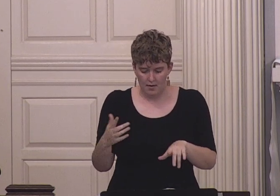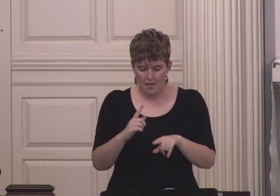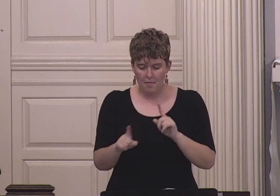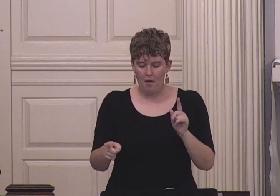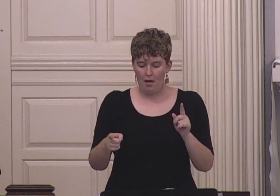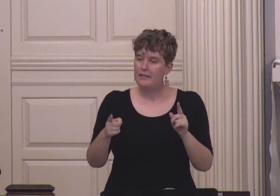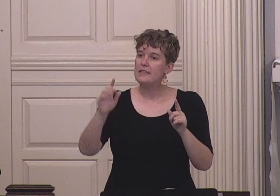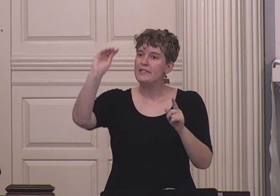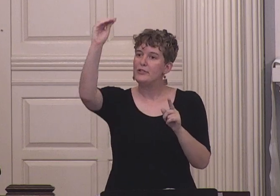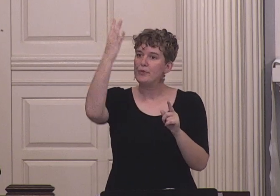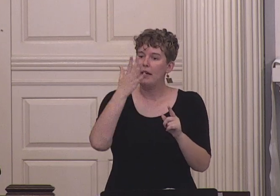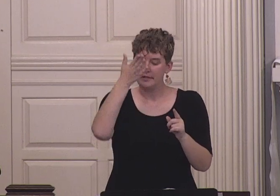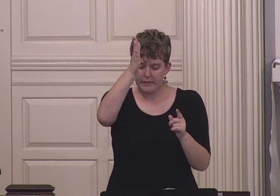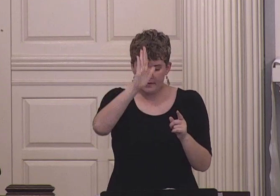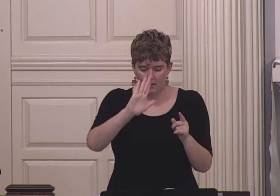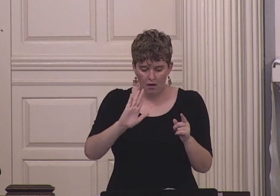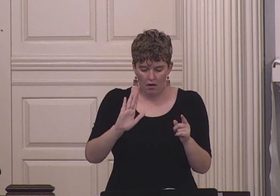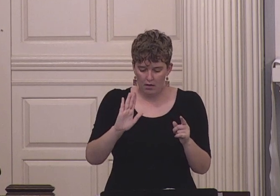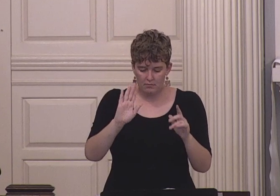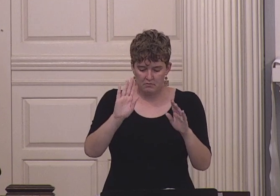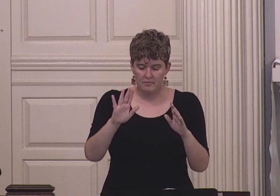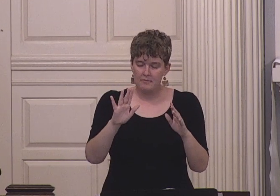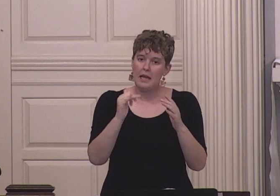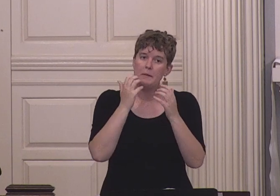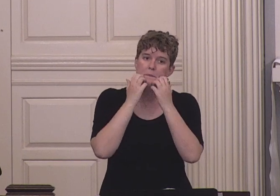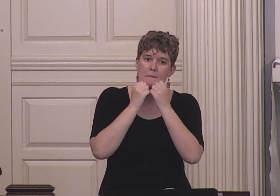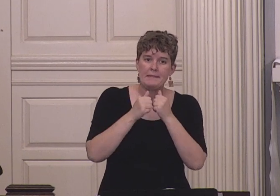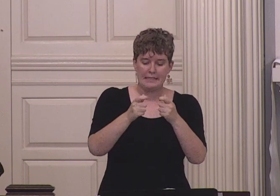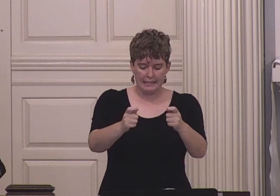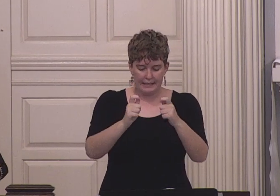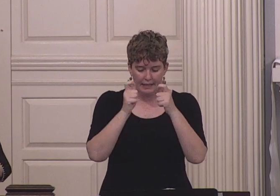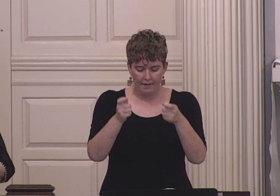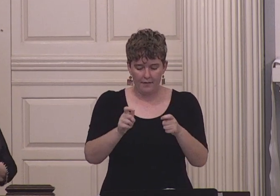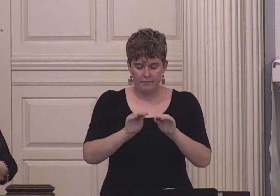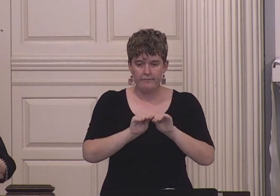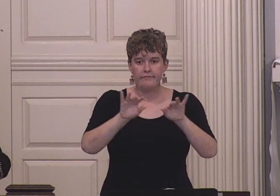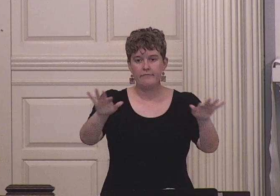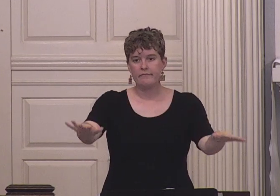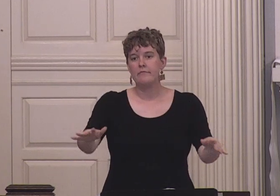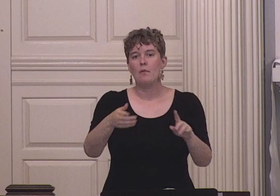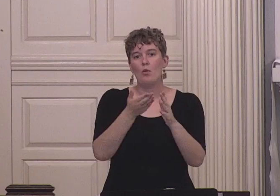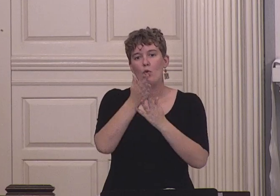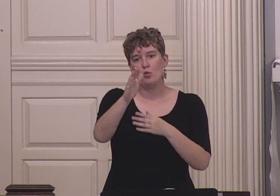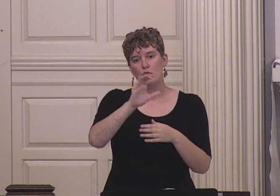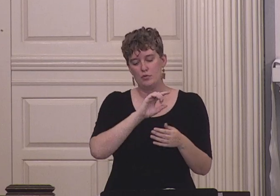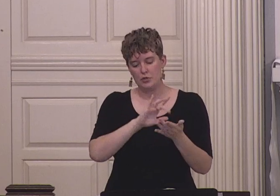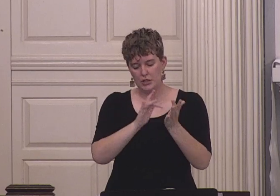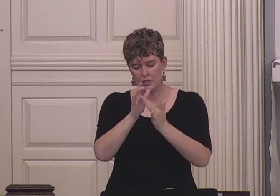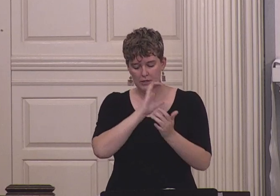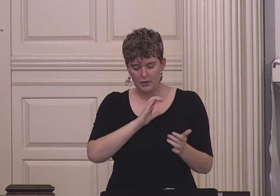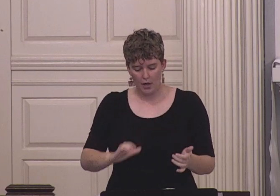Christ, overflow for the many? The word of the Lord.